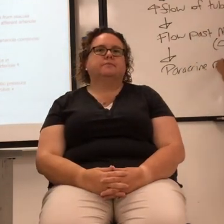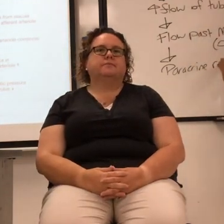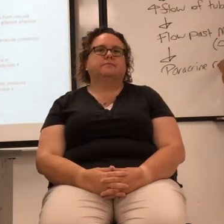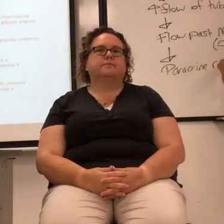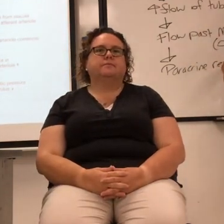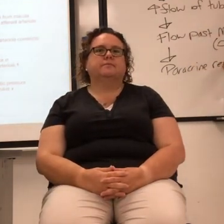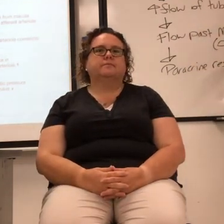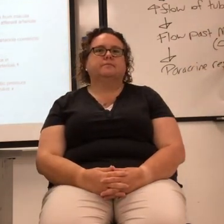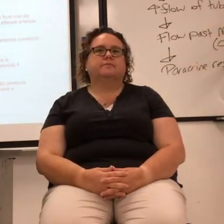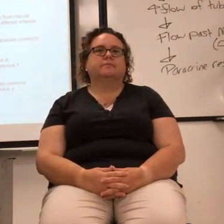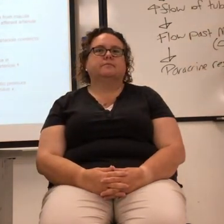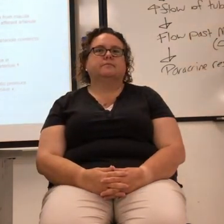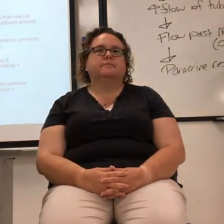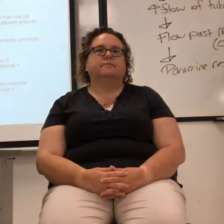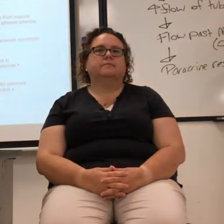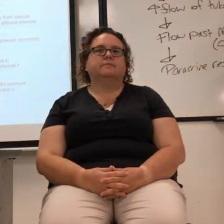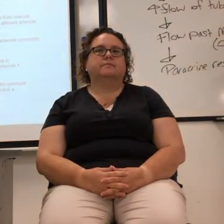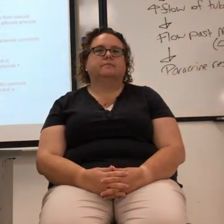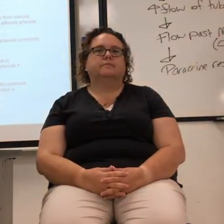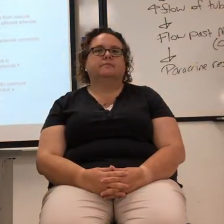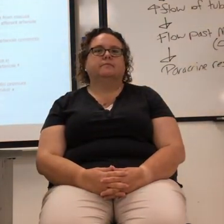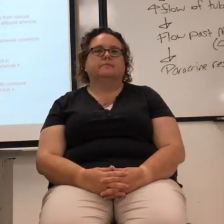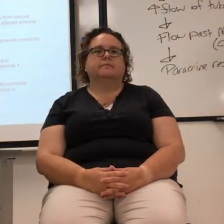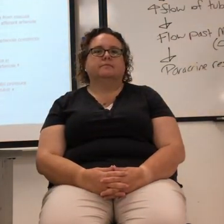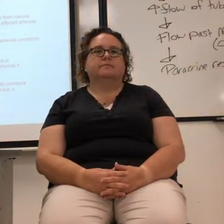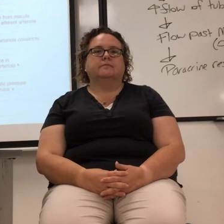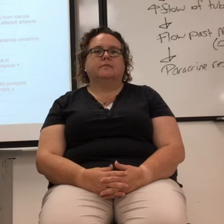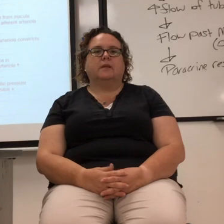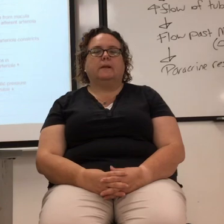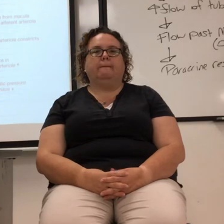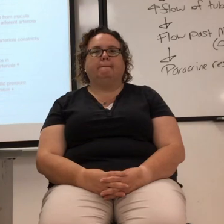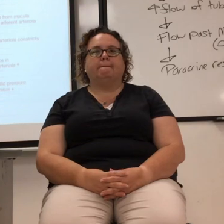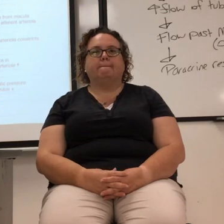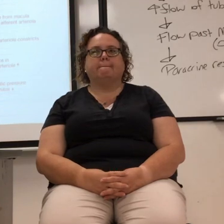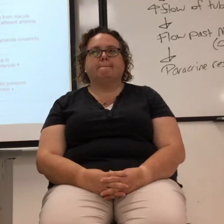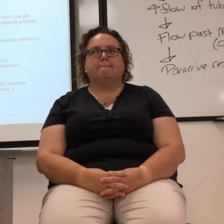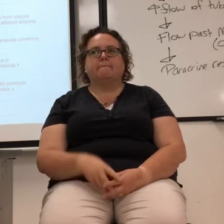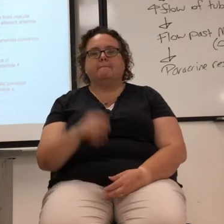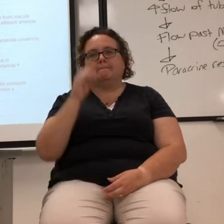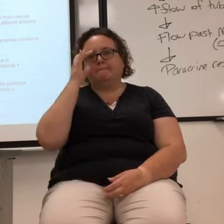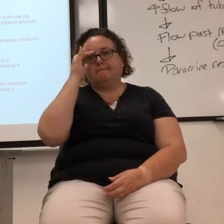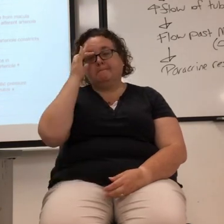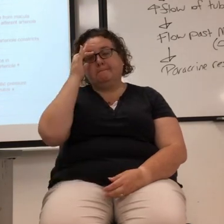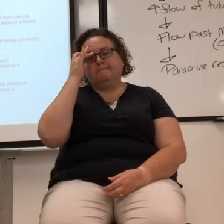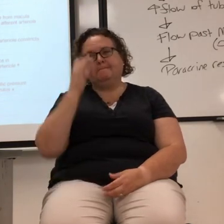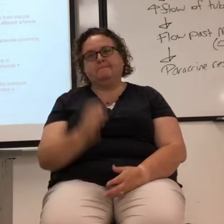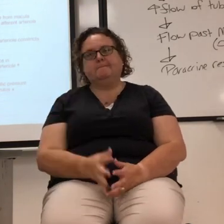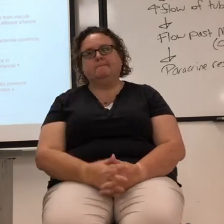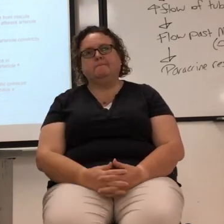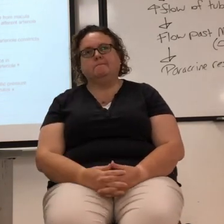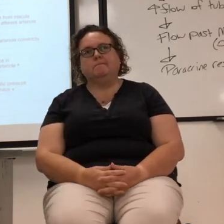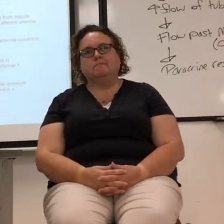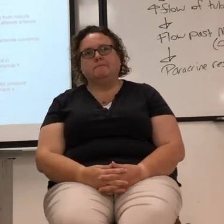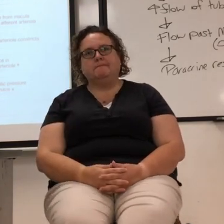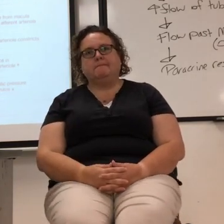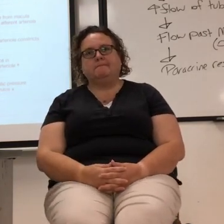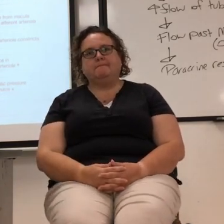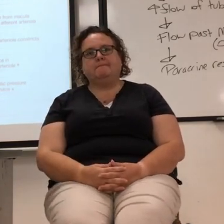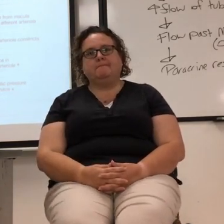Paracrine response from basically goes from